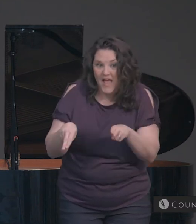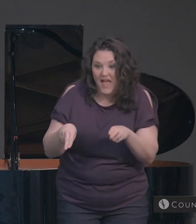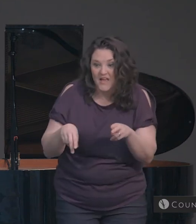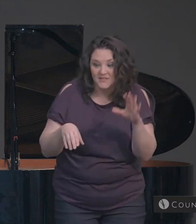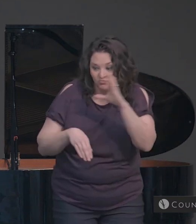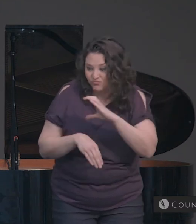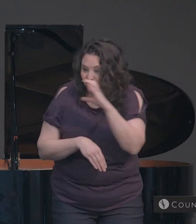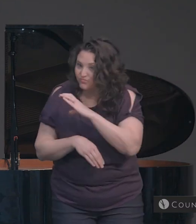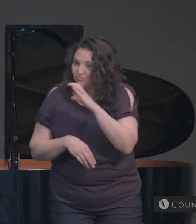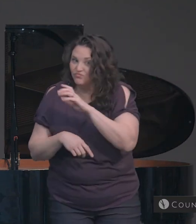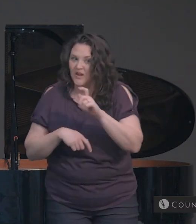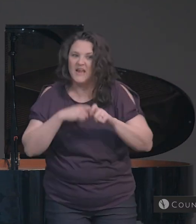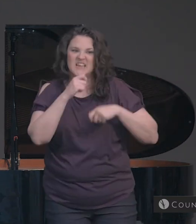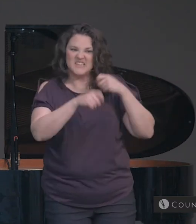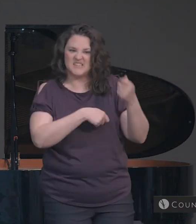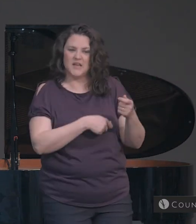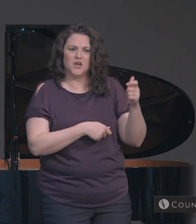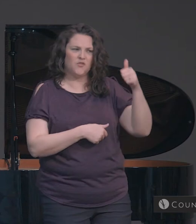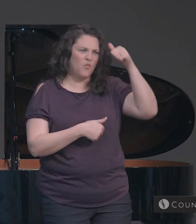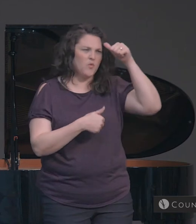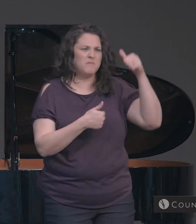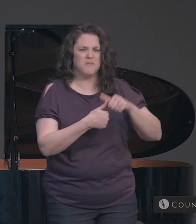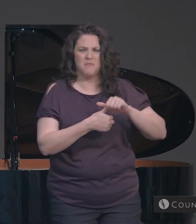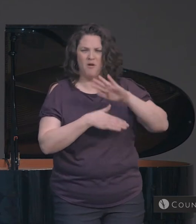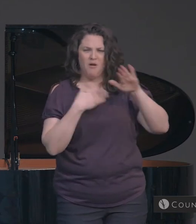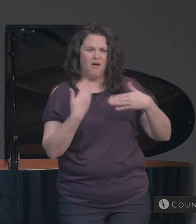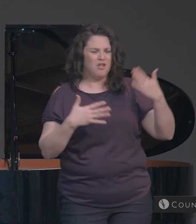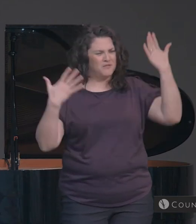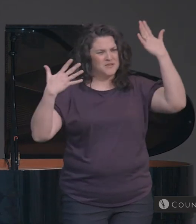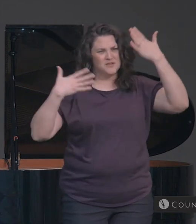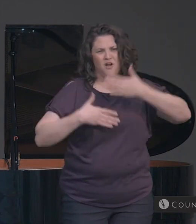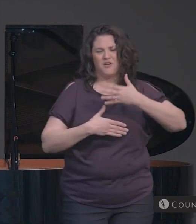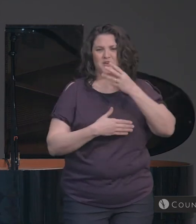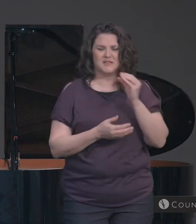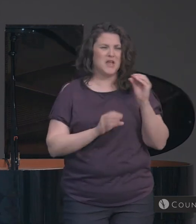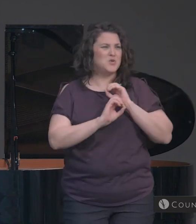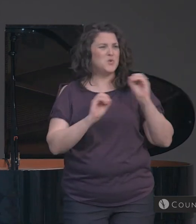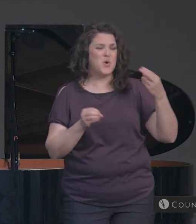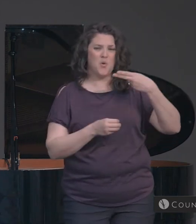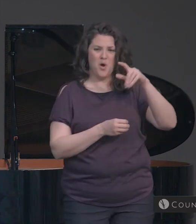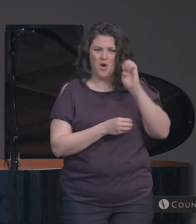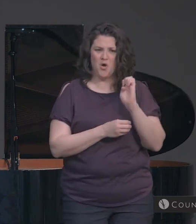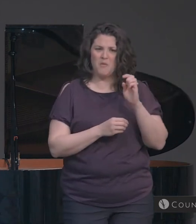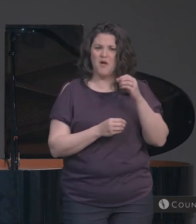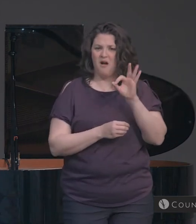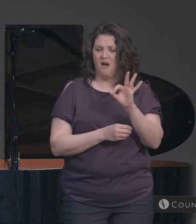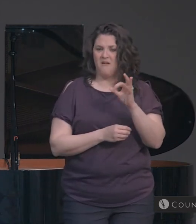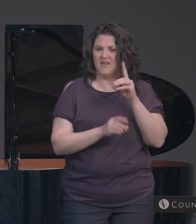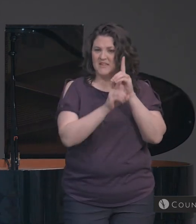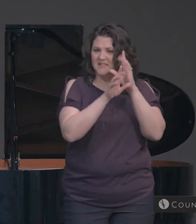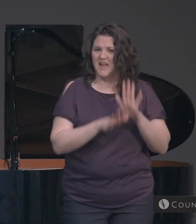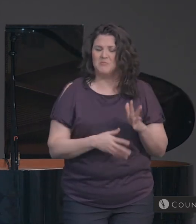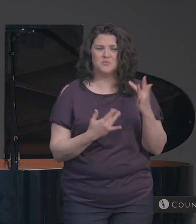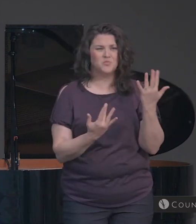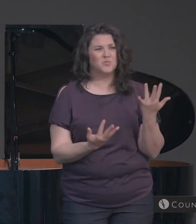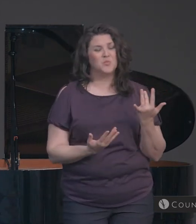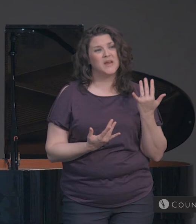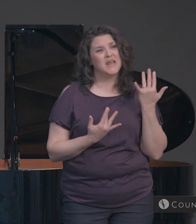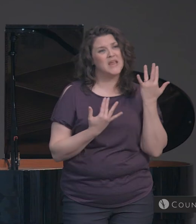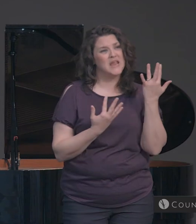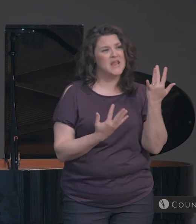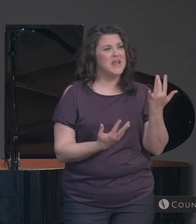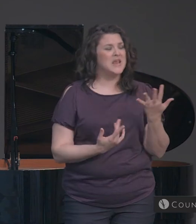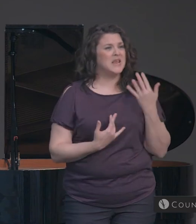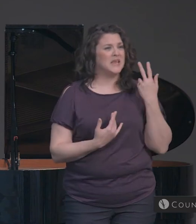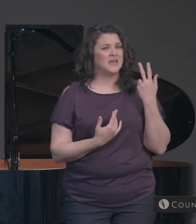rather than remember the darkness and the hopelessness of his disciples while they were waiting for him as